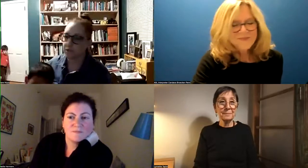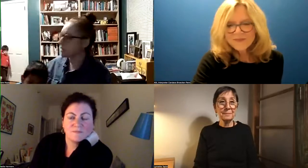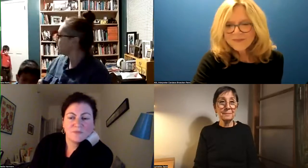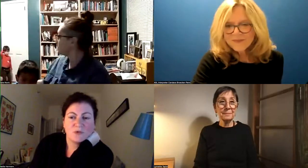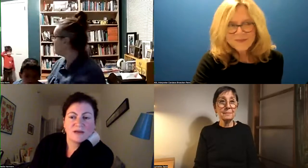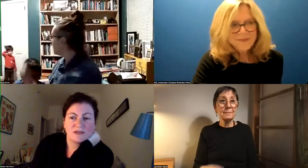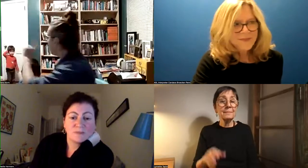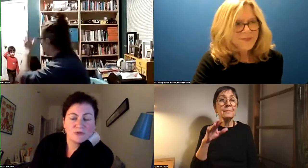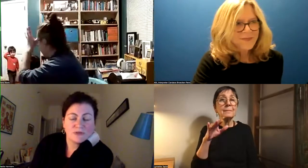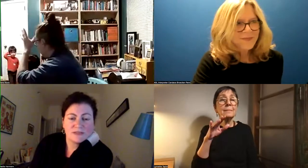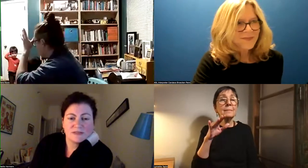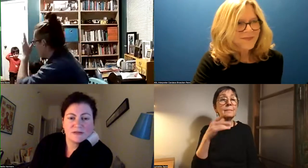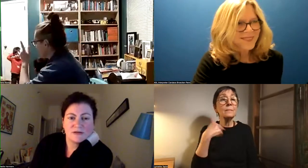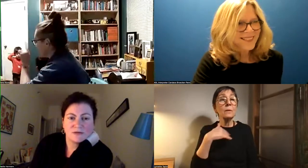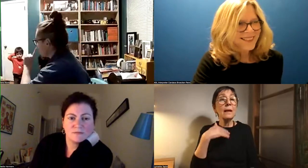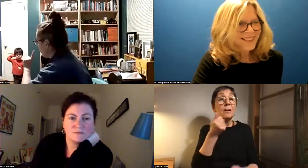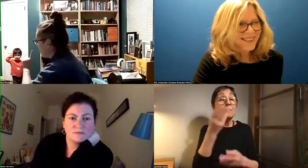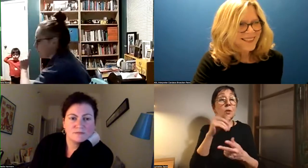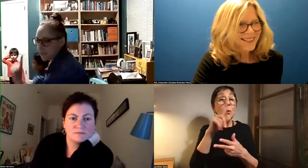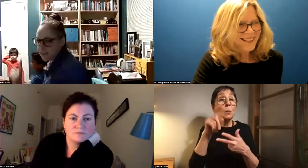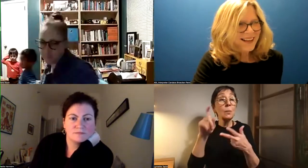Mm. We have a couple questions that are...